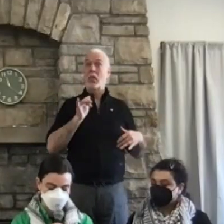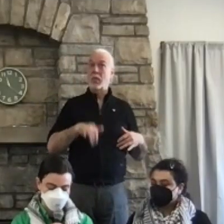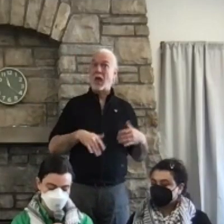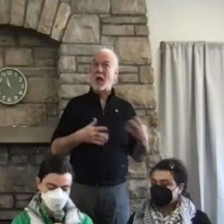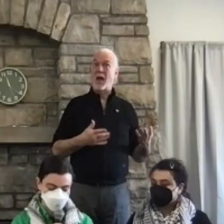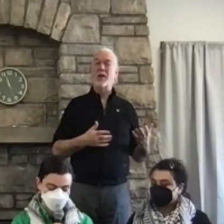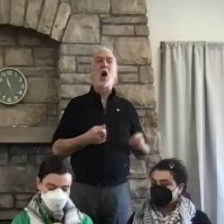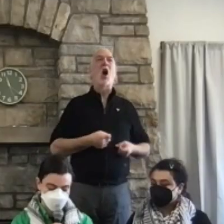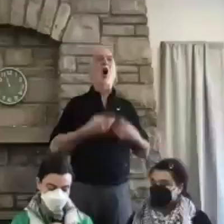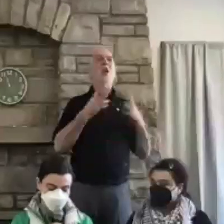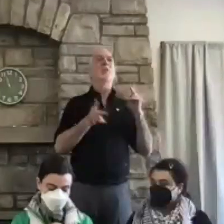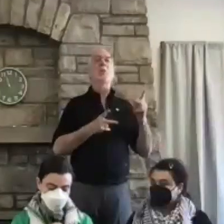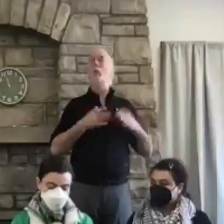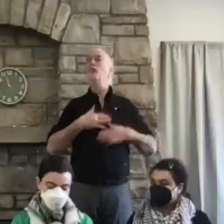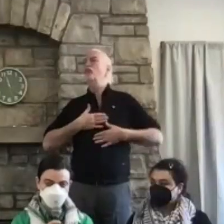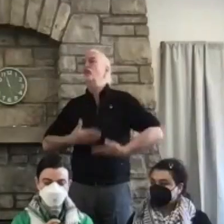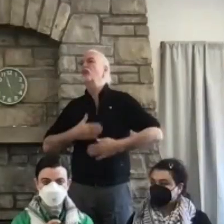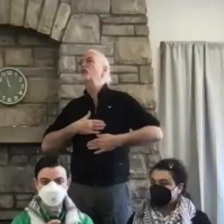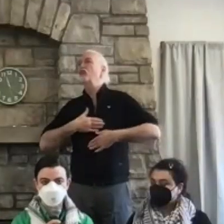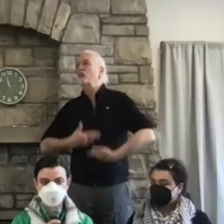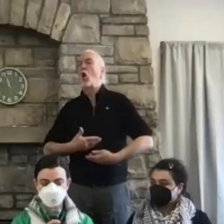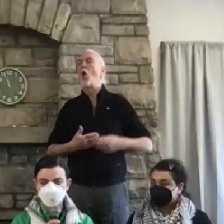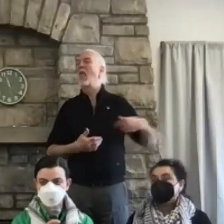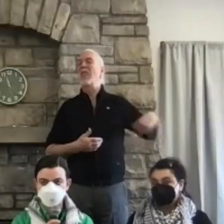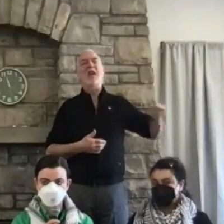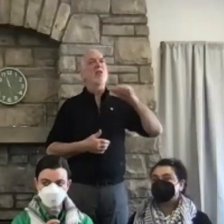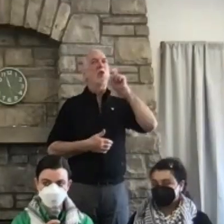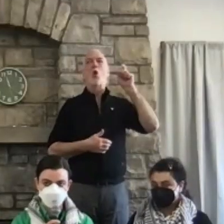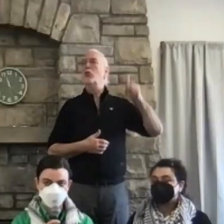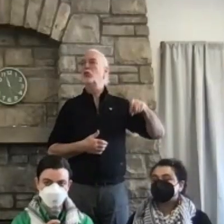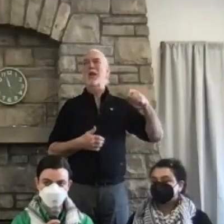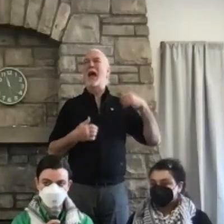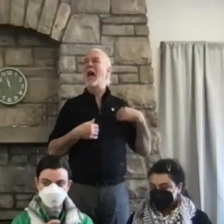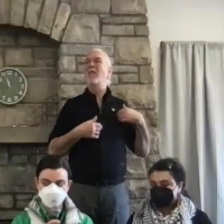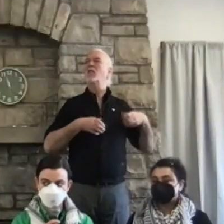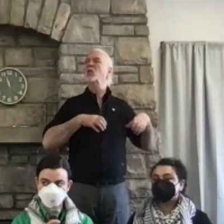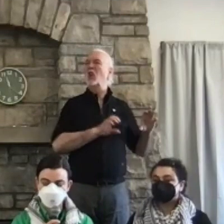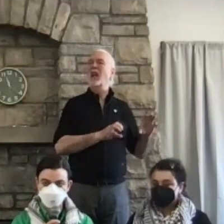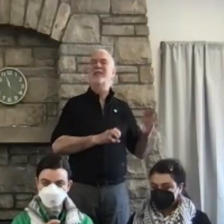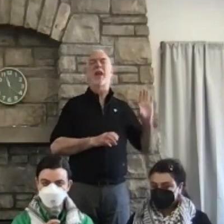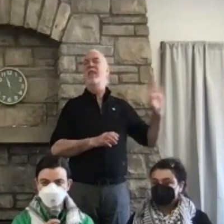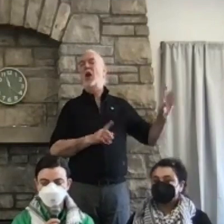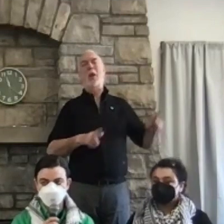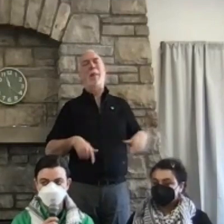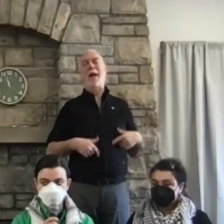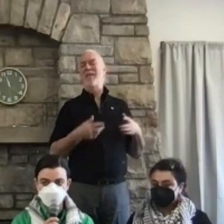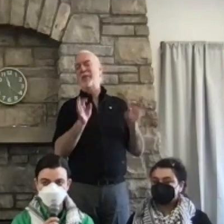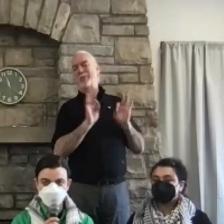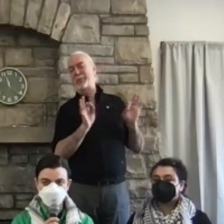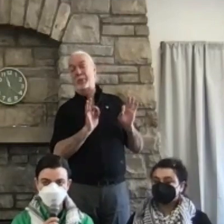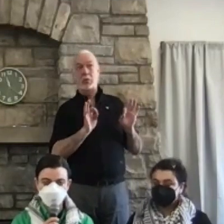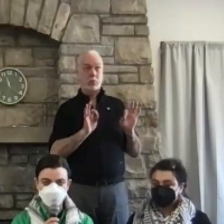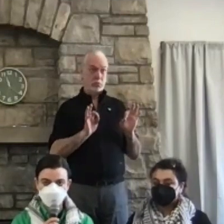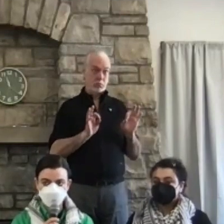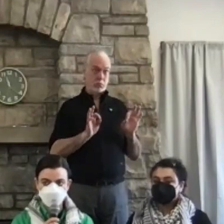consent to believe that some people do not deserve rights, safety, and life chances, that some people's lives don't matter. And that